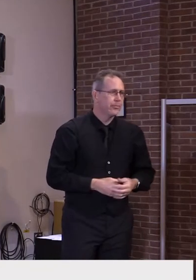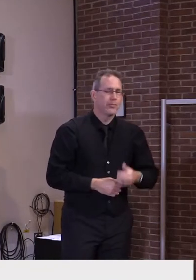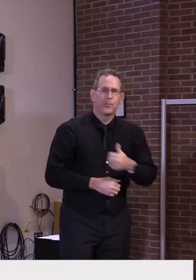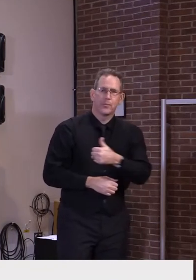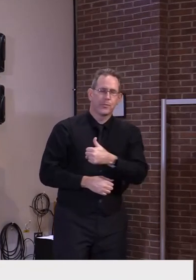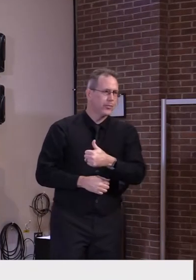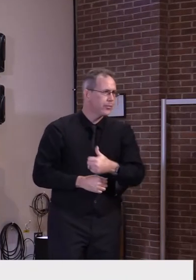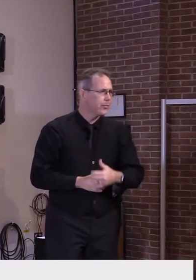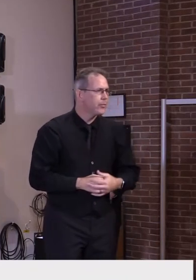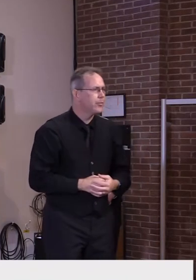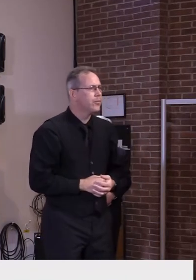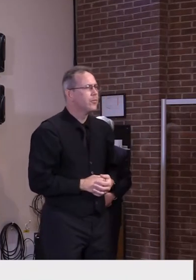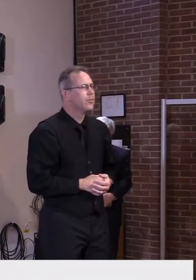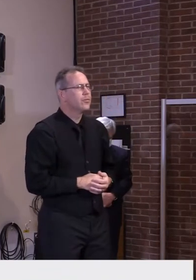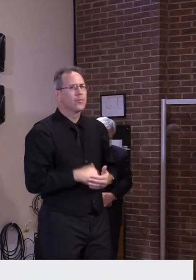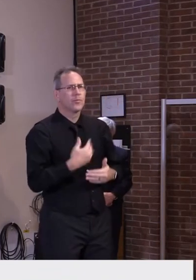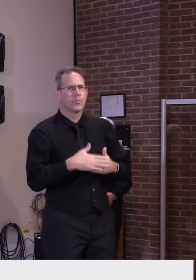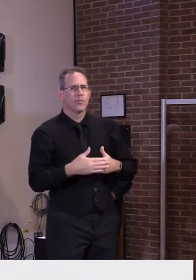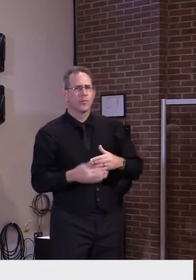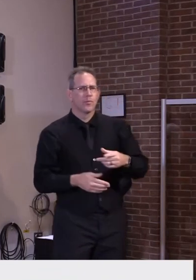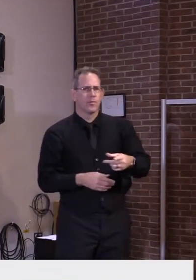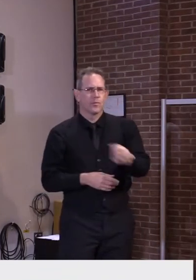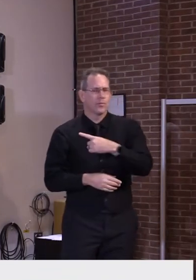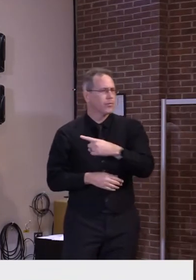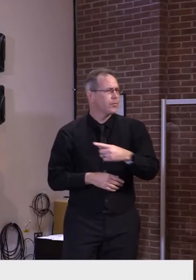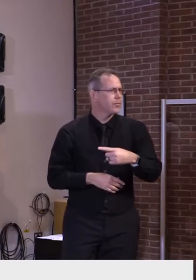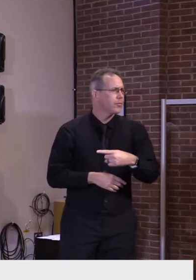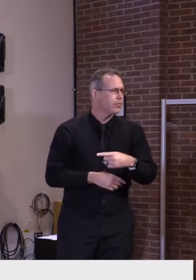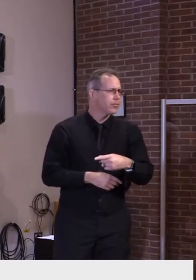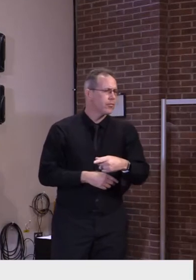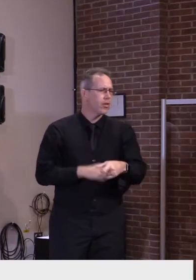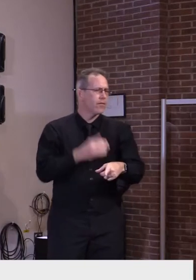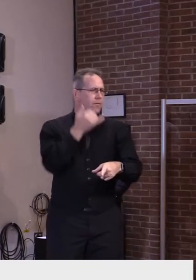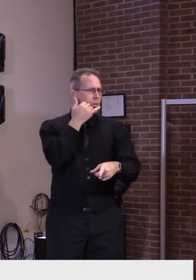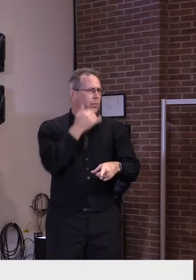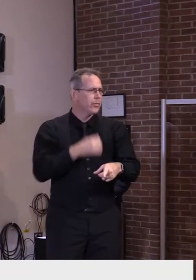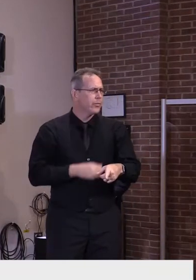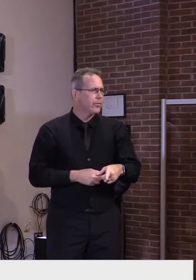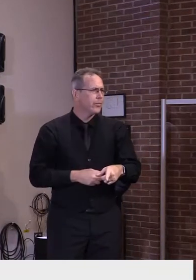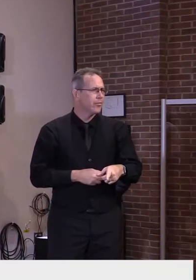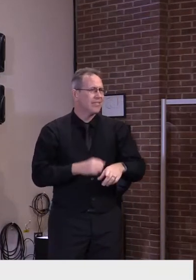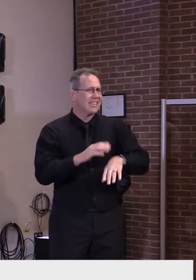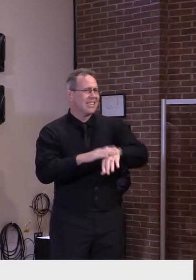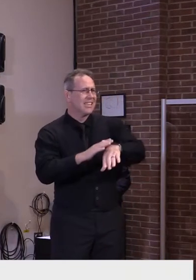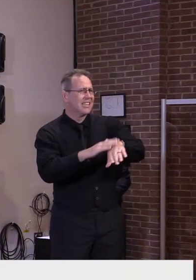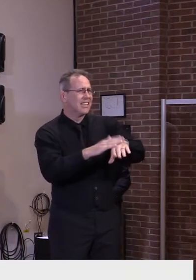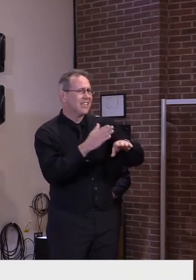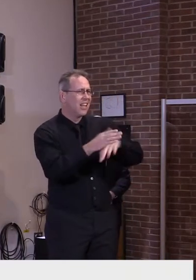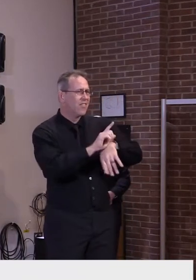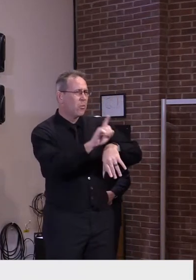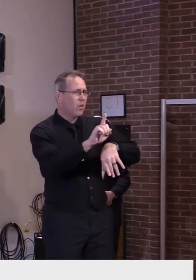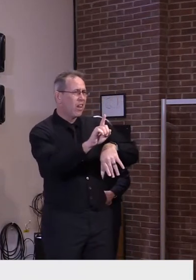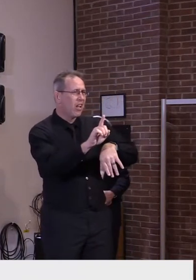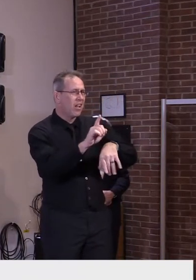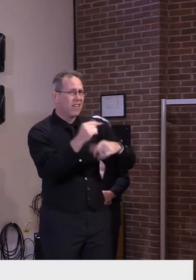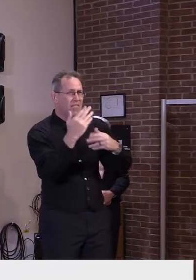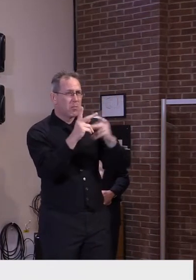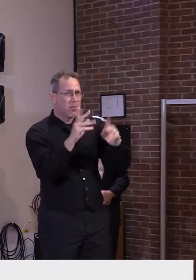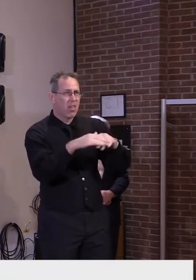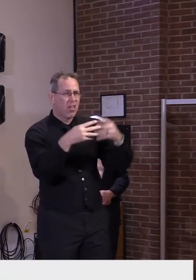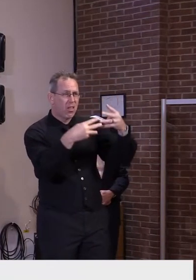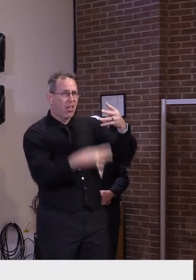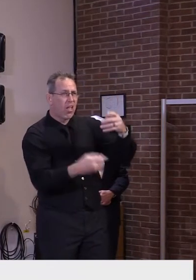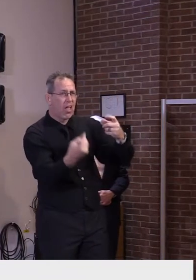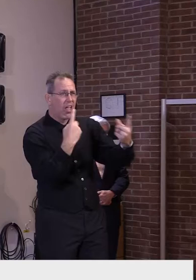Thank you. All right, we're gonna move to the phones. It is already after one and we have 15 people in the queue. So I would ask folks